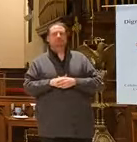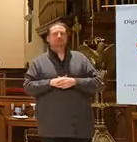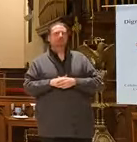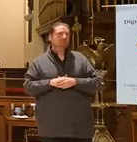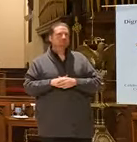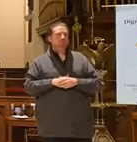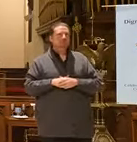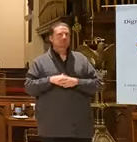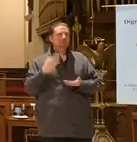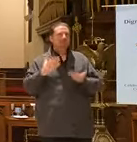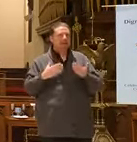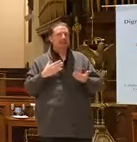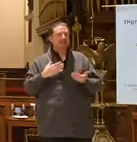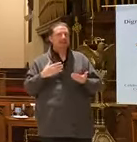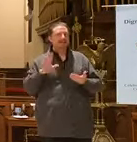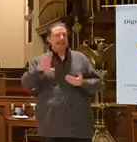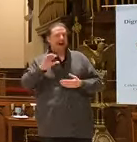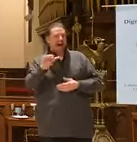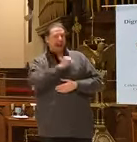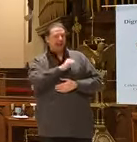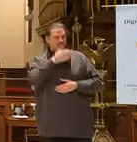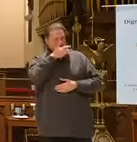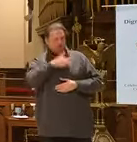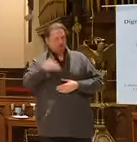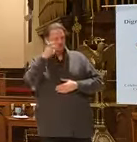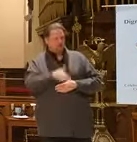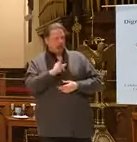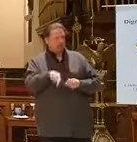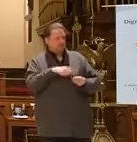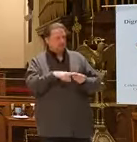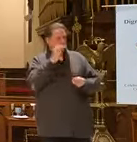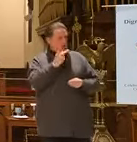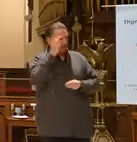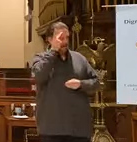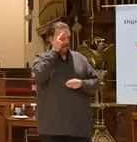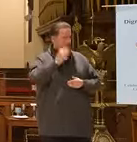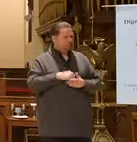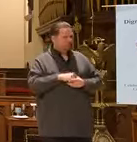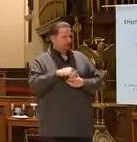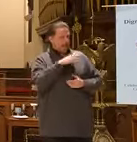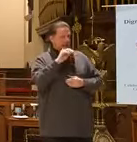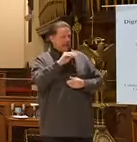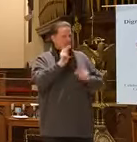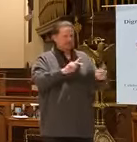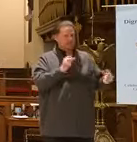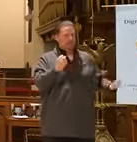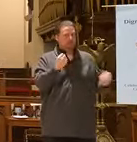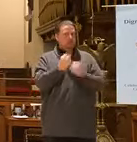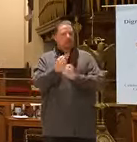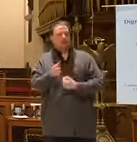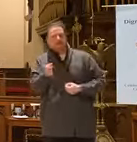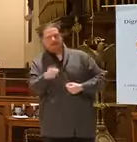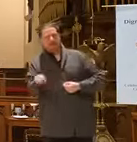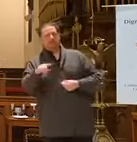and may have a seriously hateful attitude about certain politicians and the people who support them.